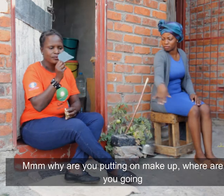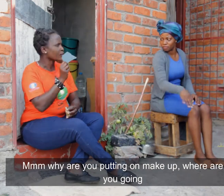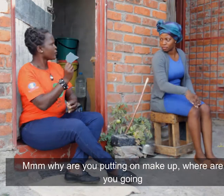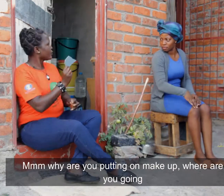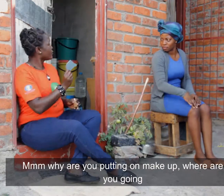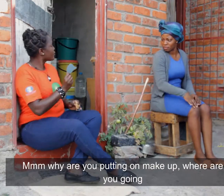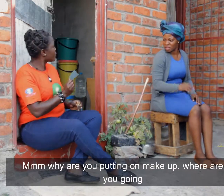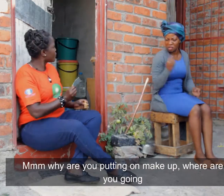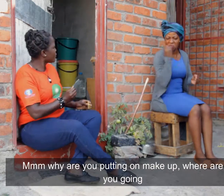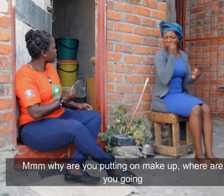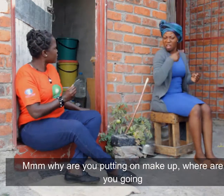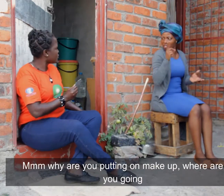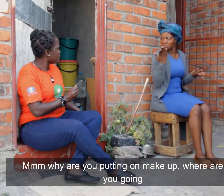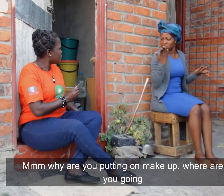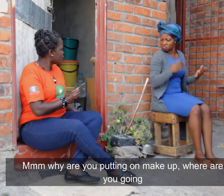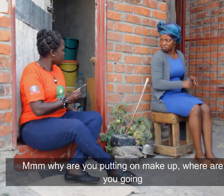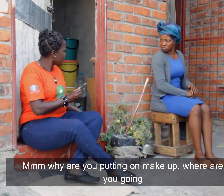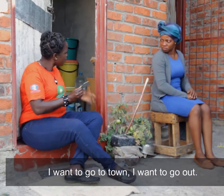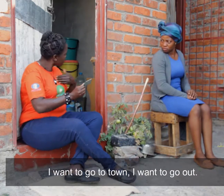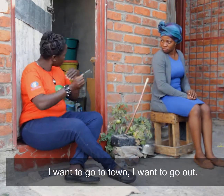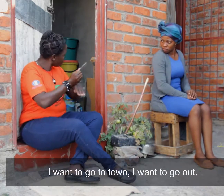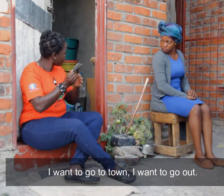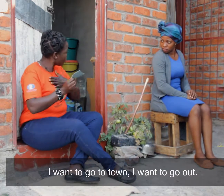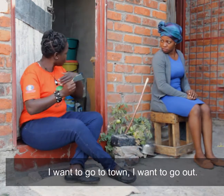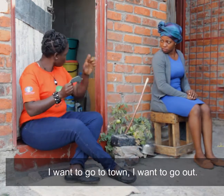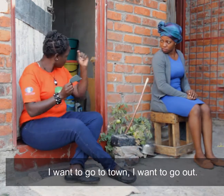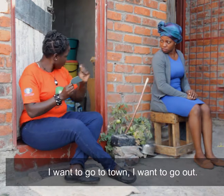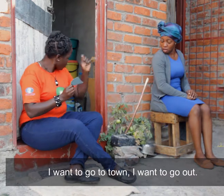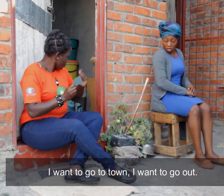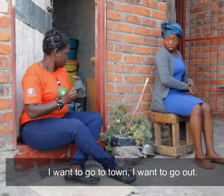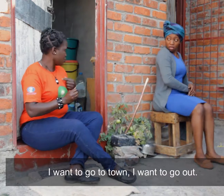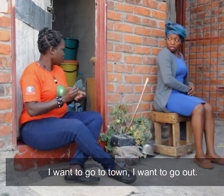I want to go out.